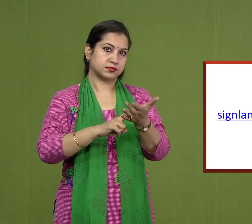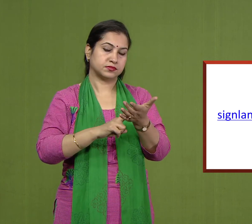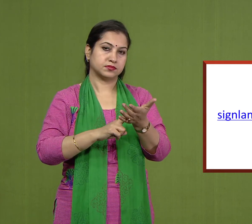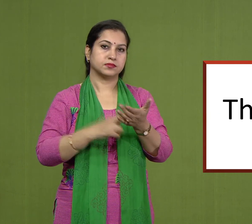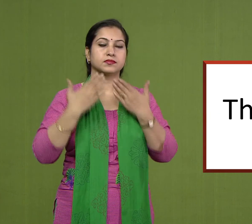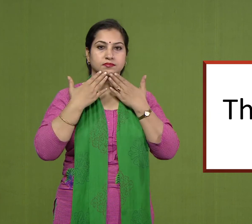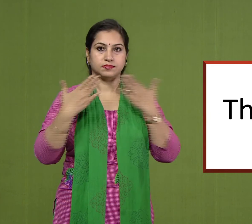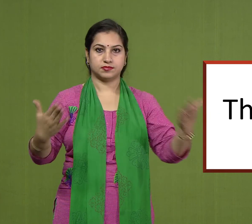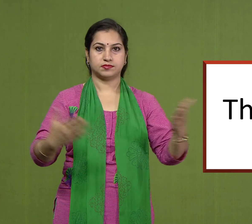Thank you.